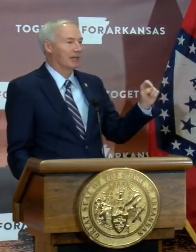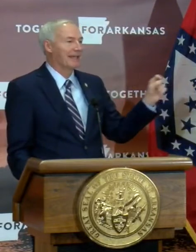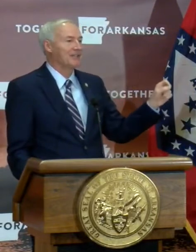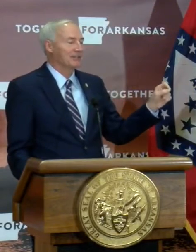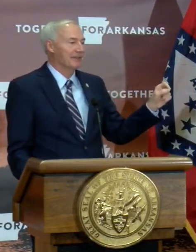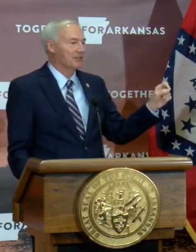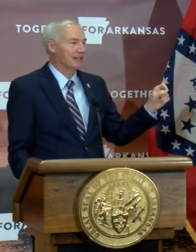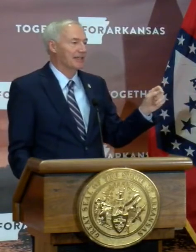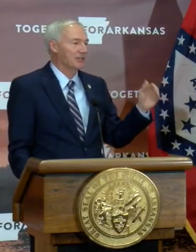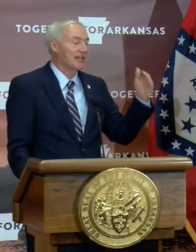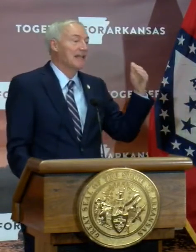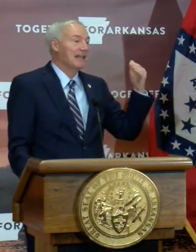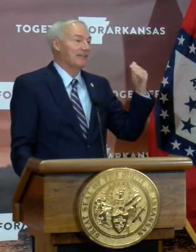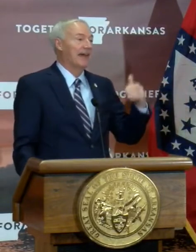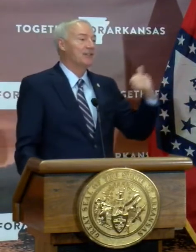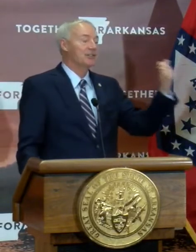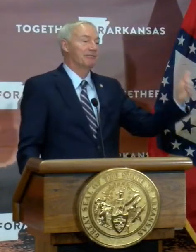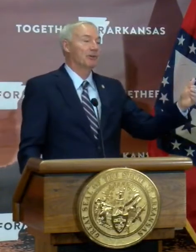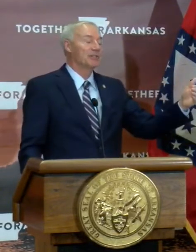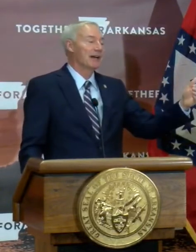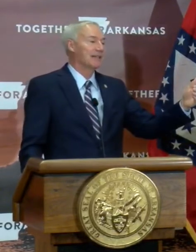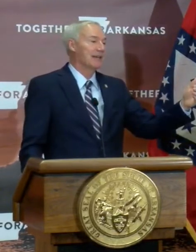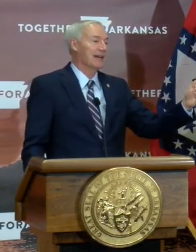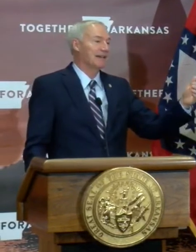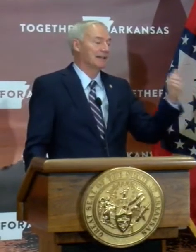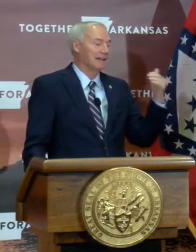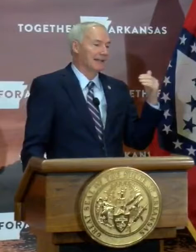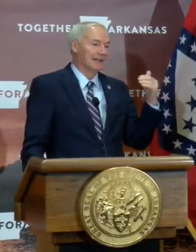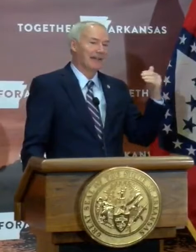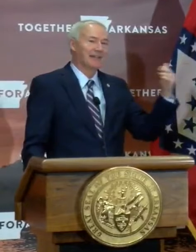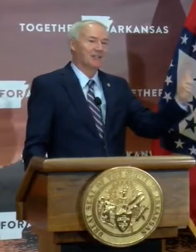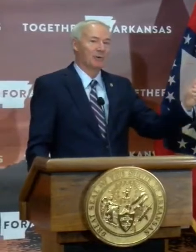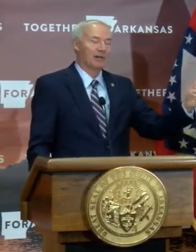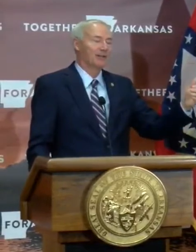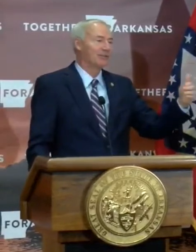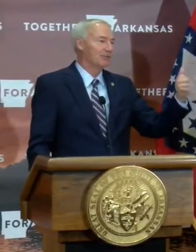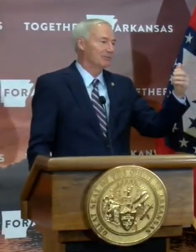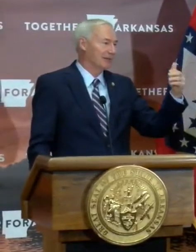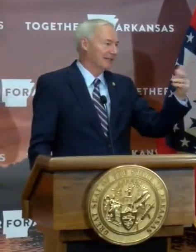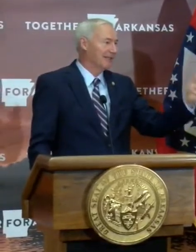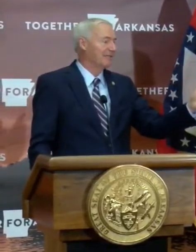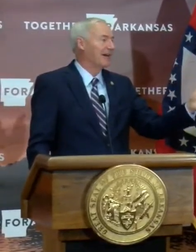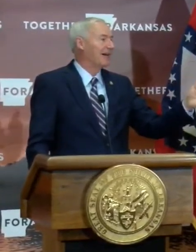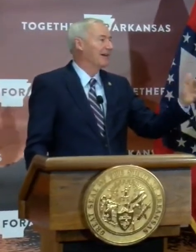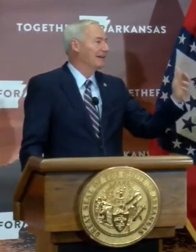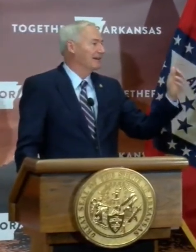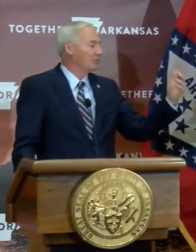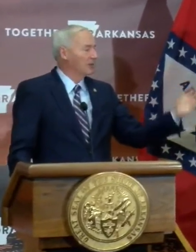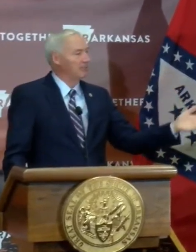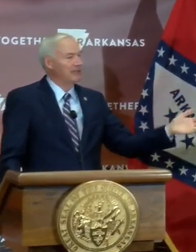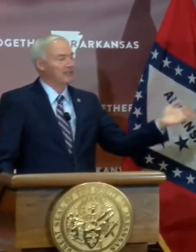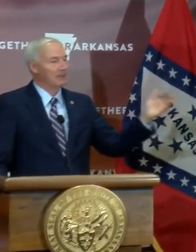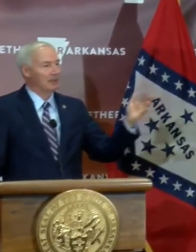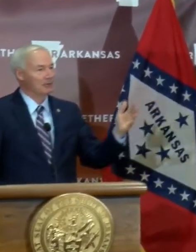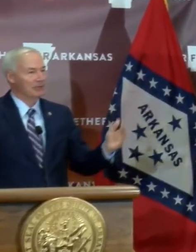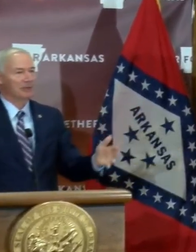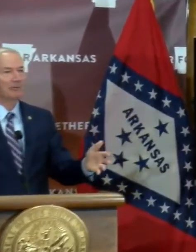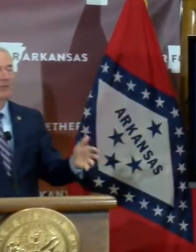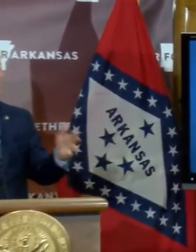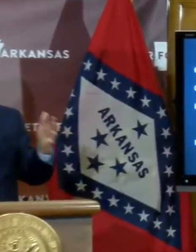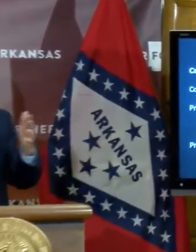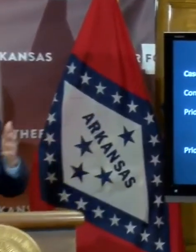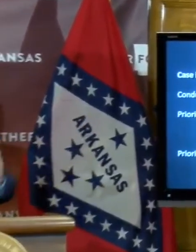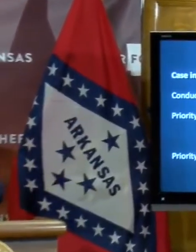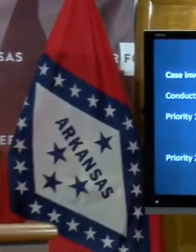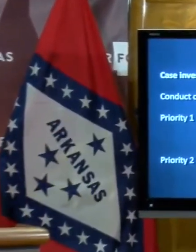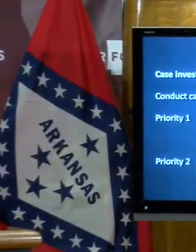nurse for a case investigation. That is the first contact. That is where you identify where they've been exposed, you go through